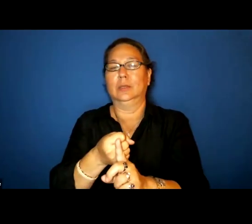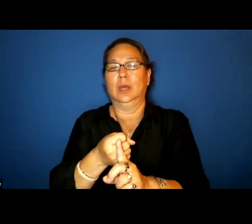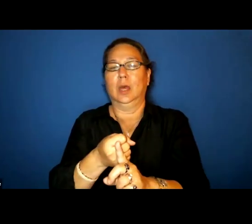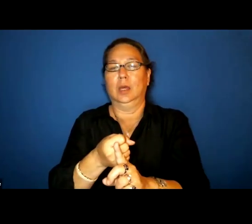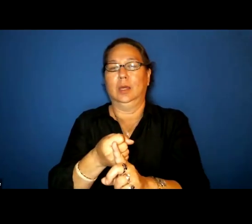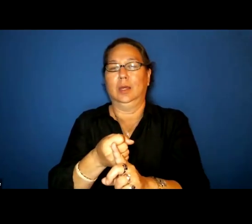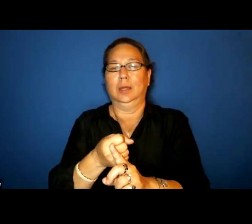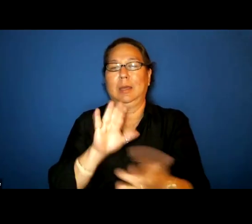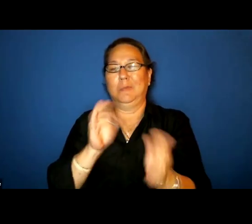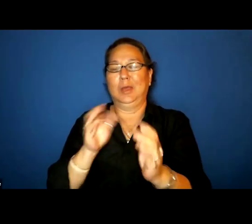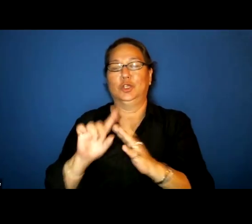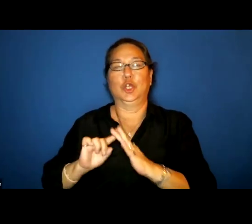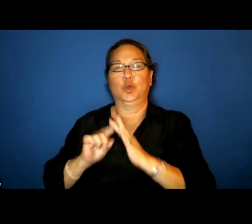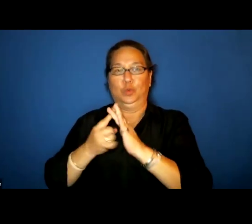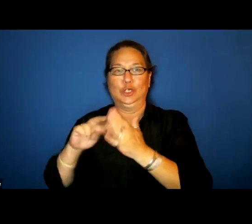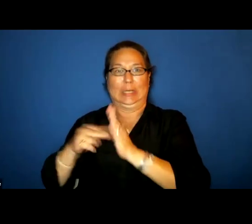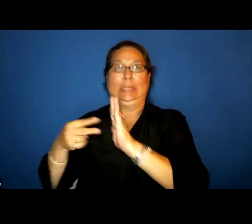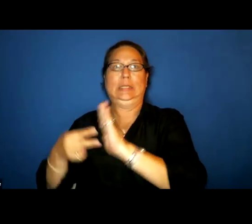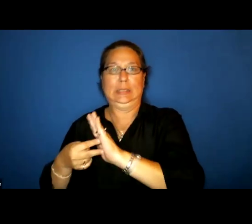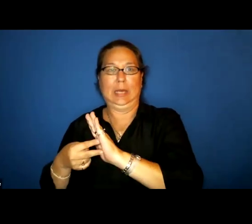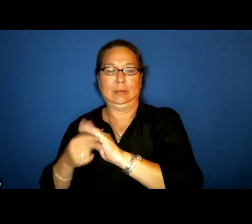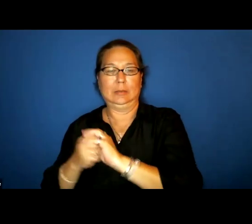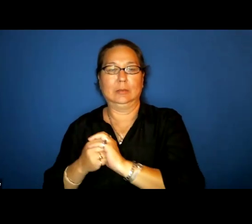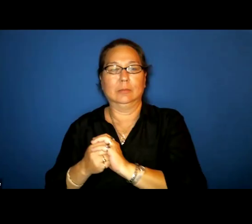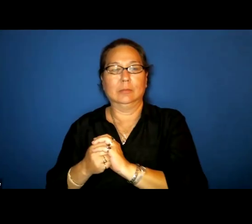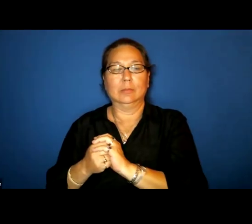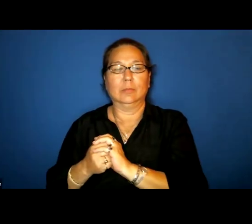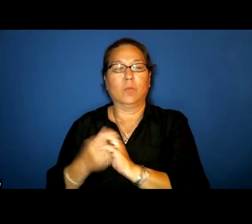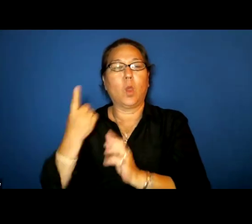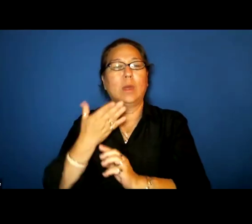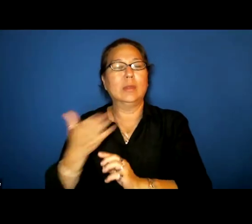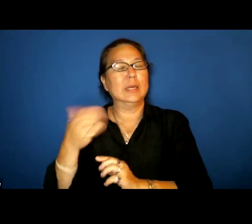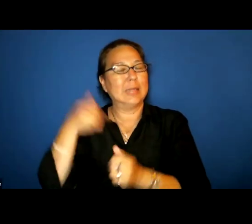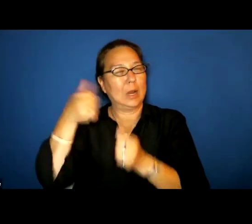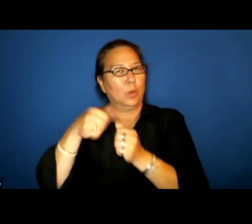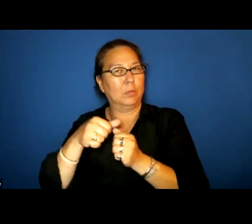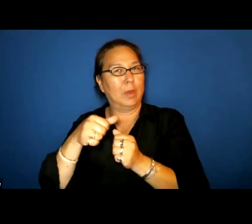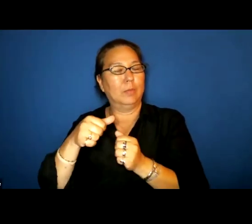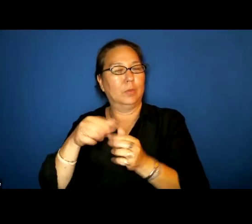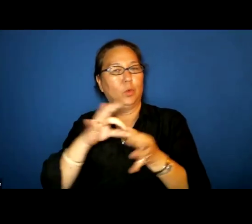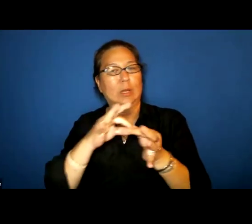was. I think one of the things to remember about exam school invitations is that